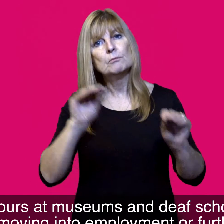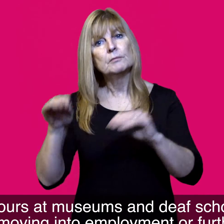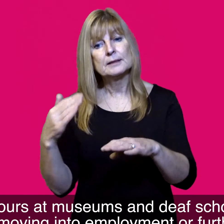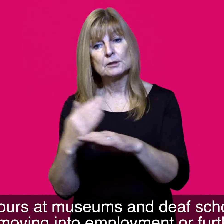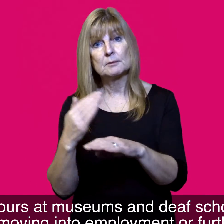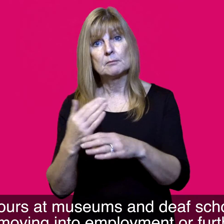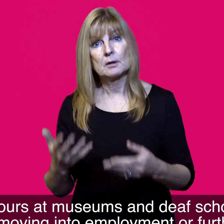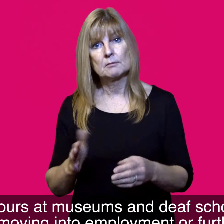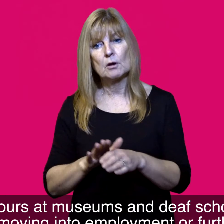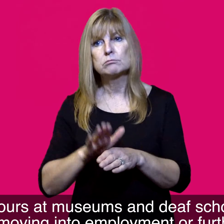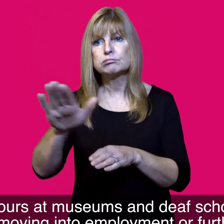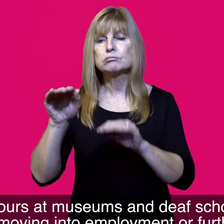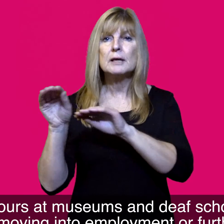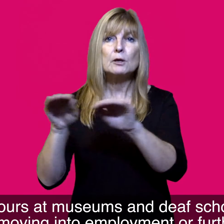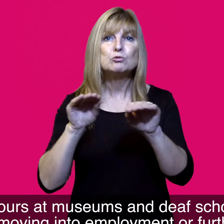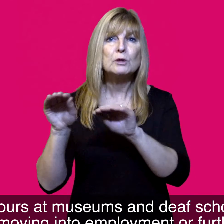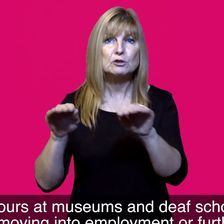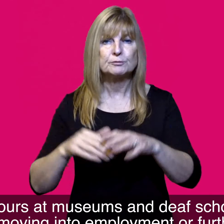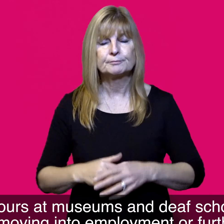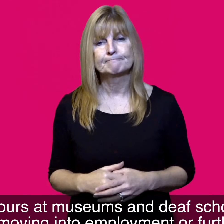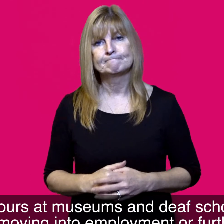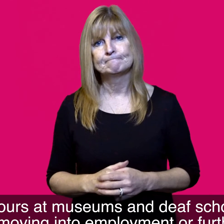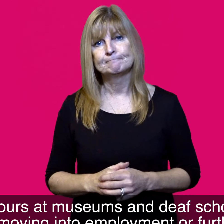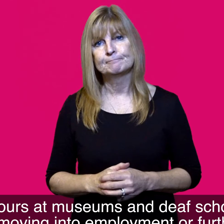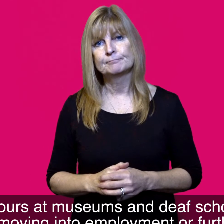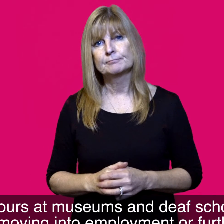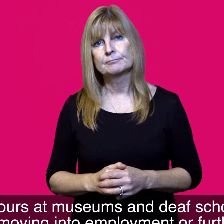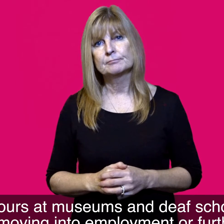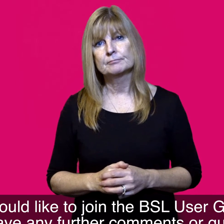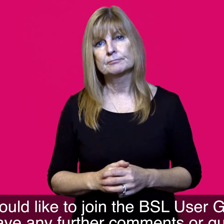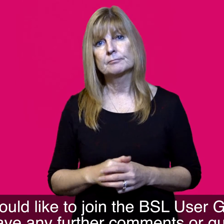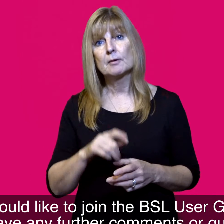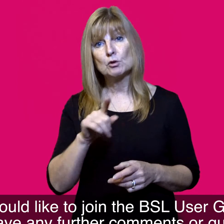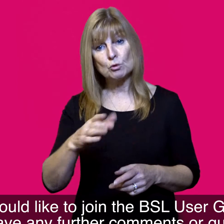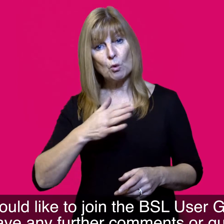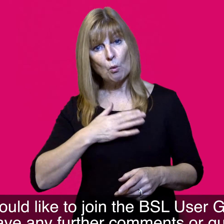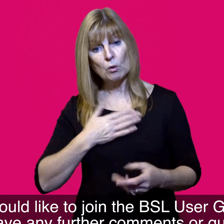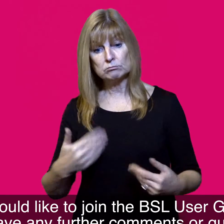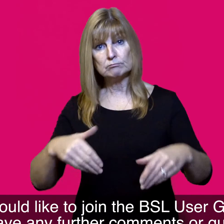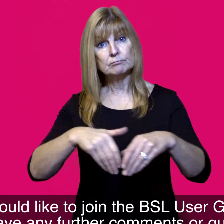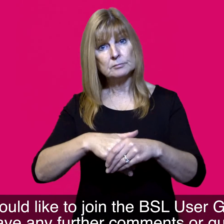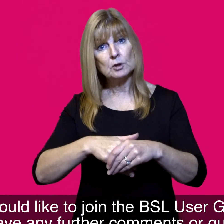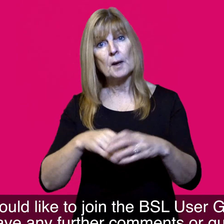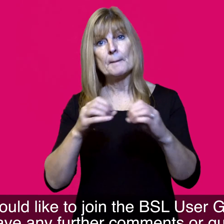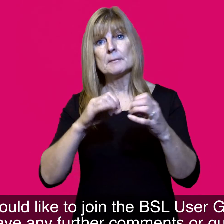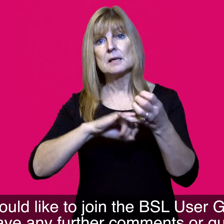or further education if you would like to join the bsl user group